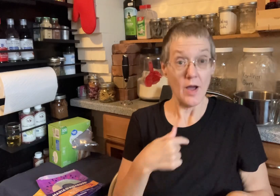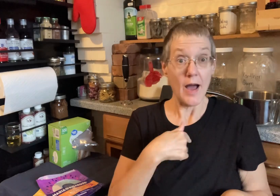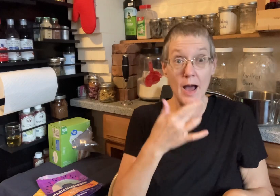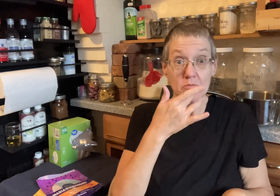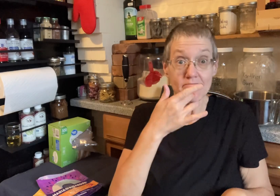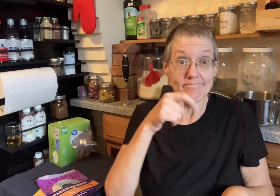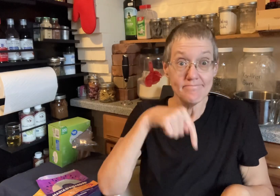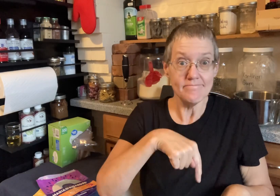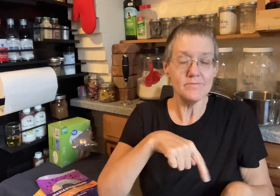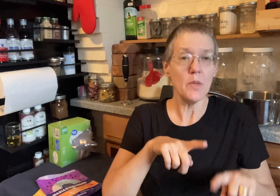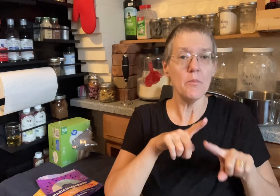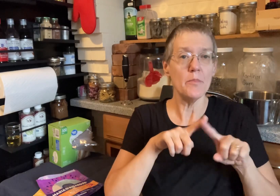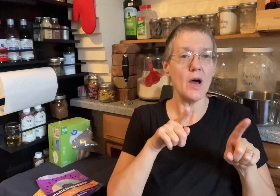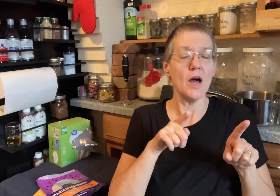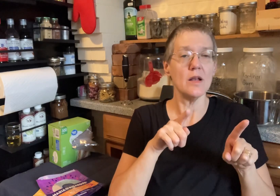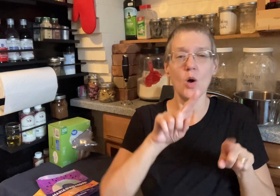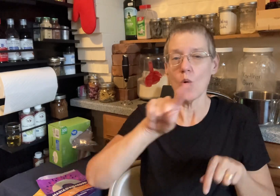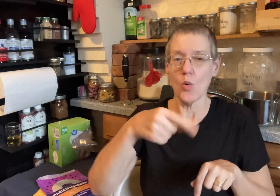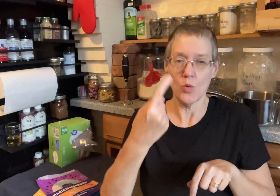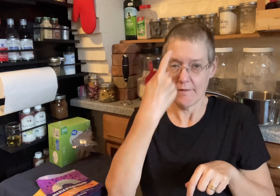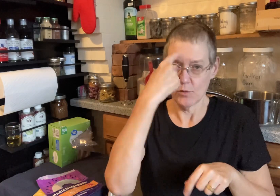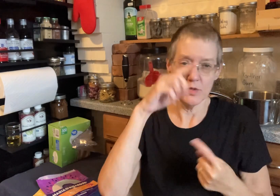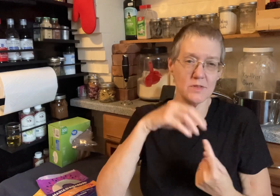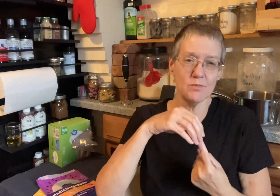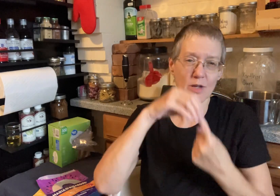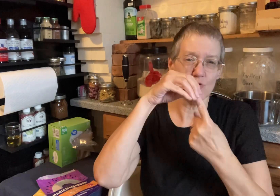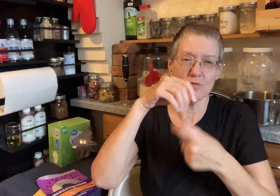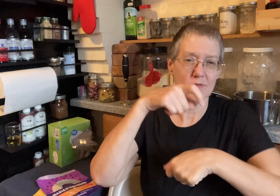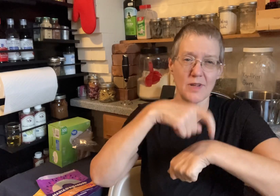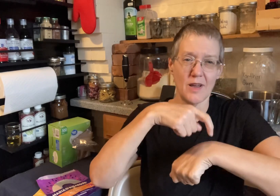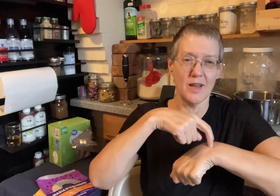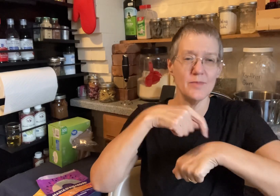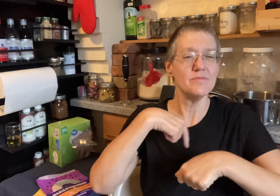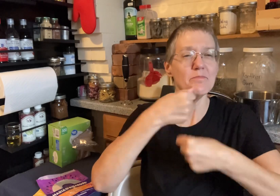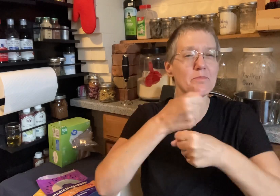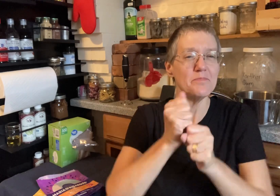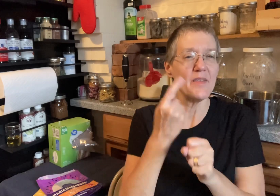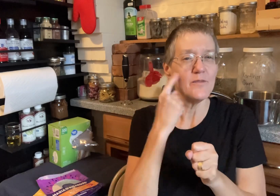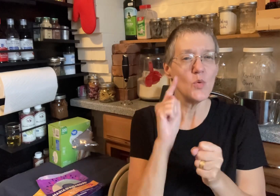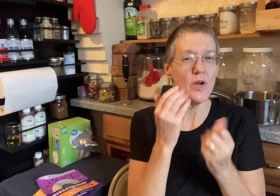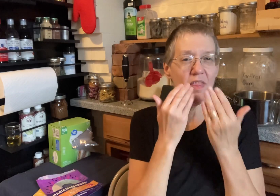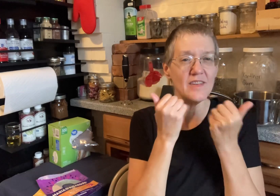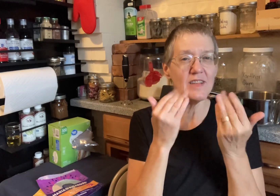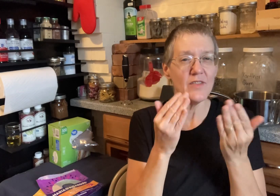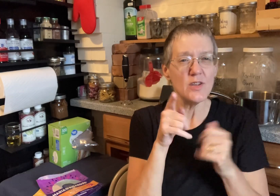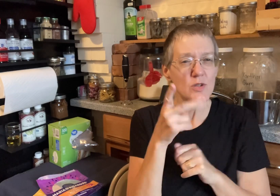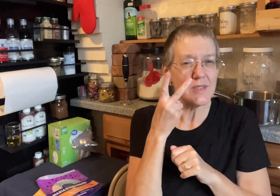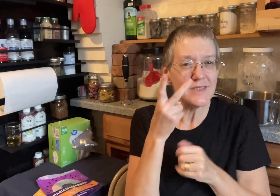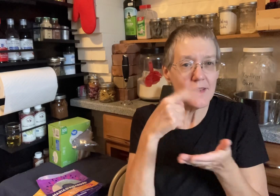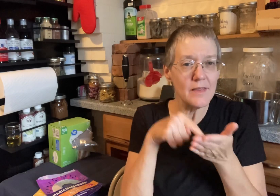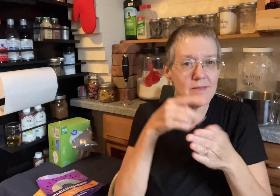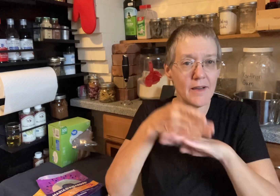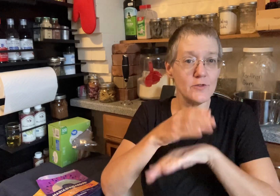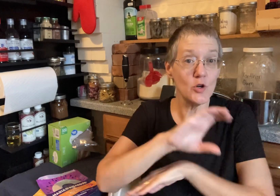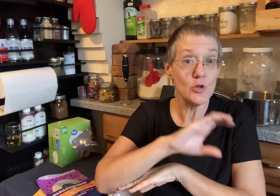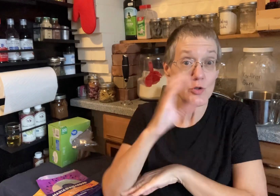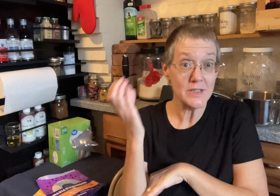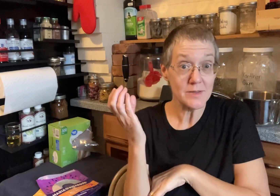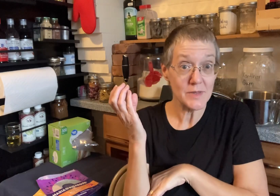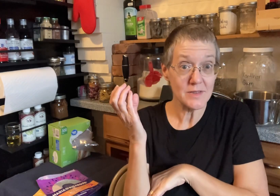that, where I prefer tamales, but I only want these on special occasions. I made them for Thanksgiving. You're not